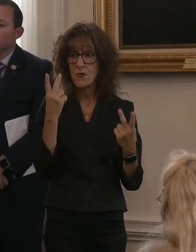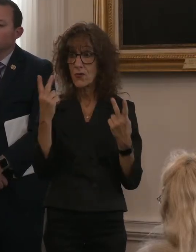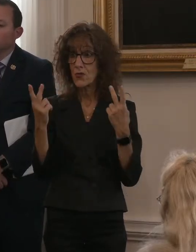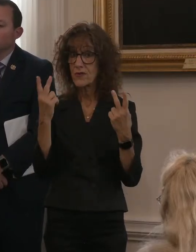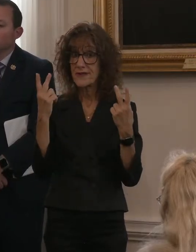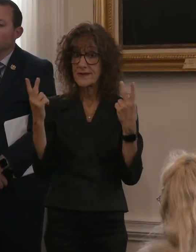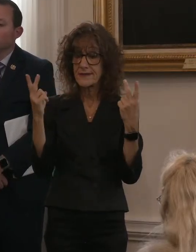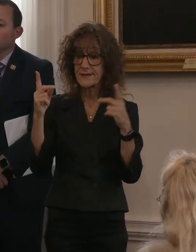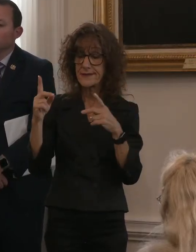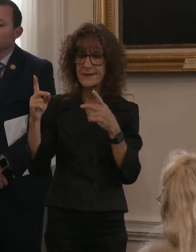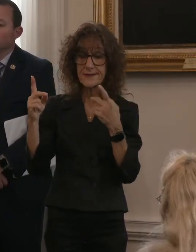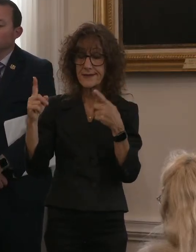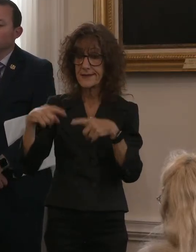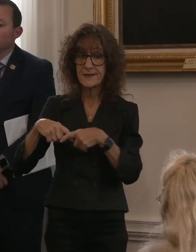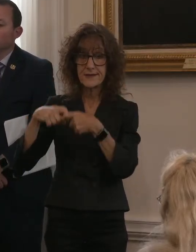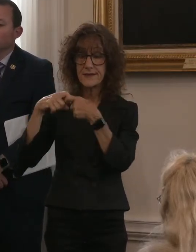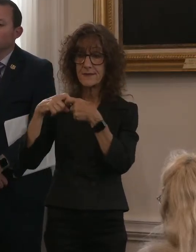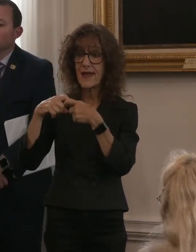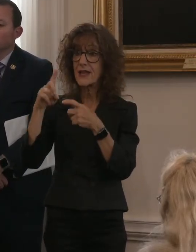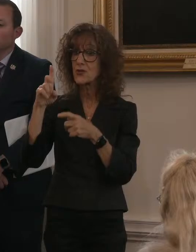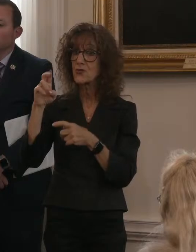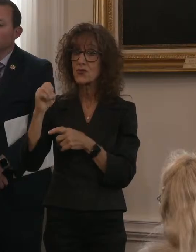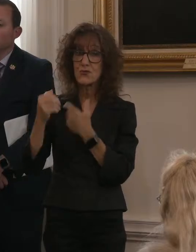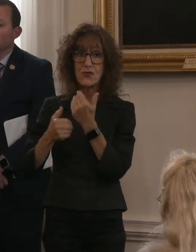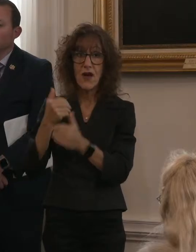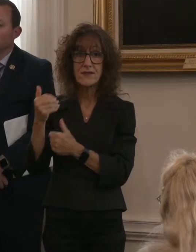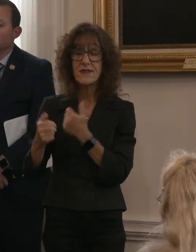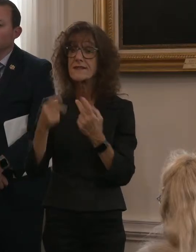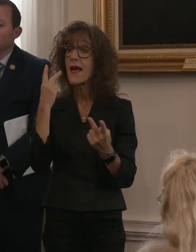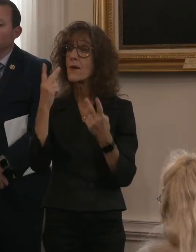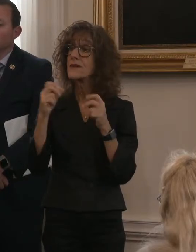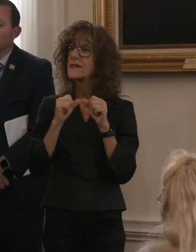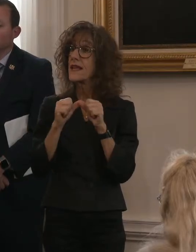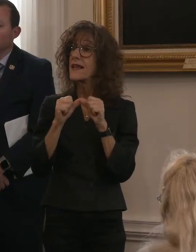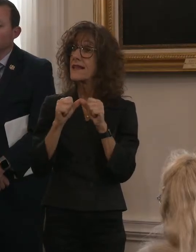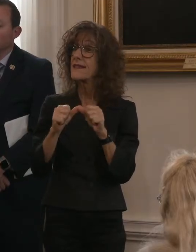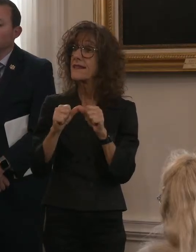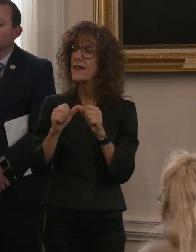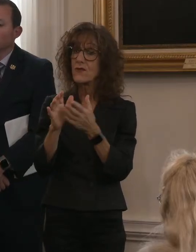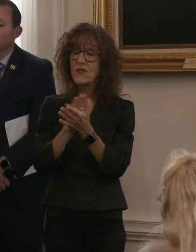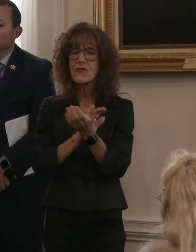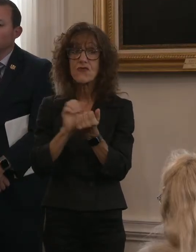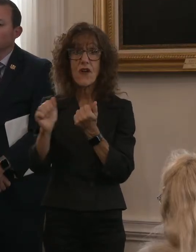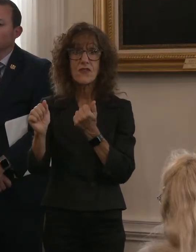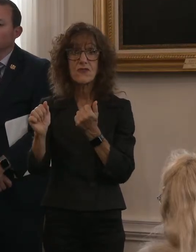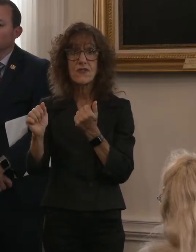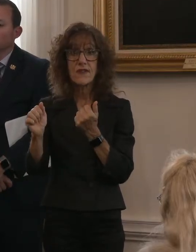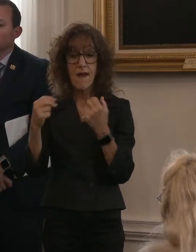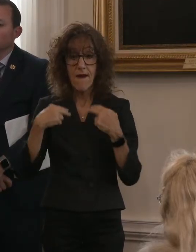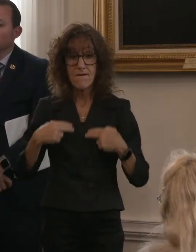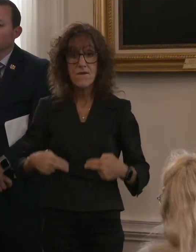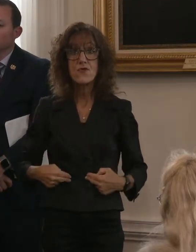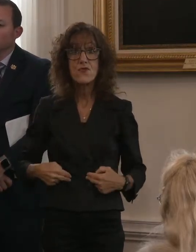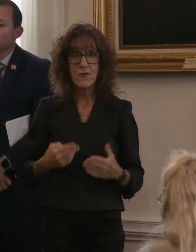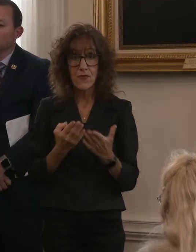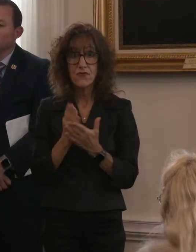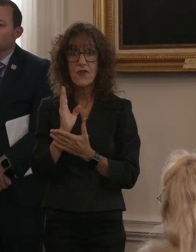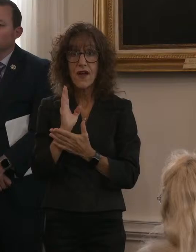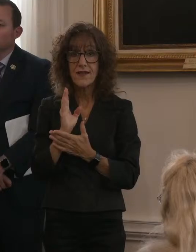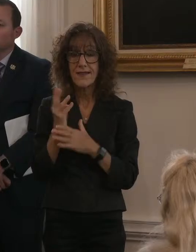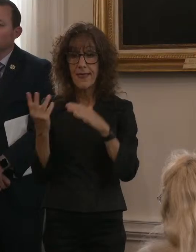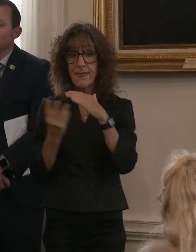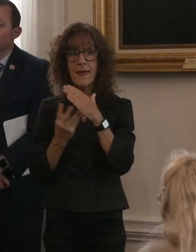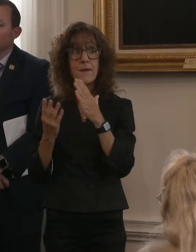due process and as we see a continued erosion of basic human dignity in our